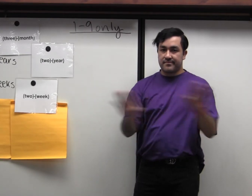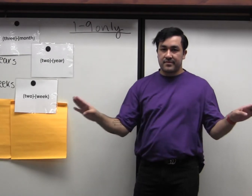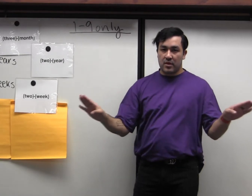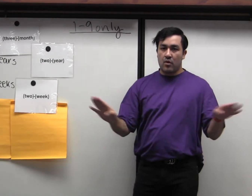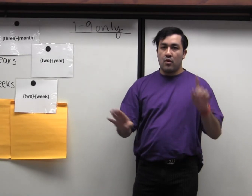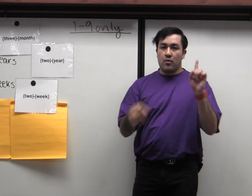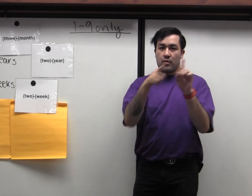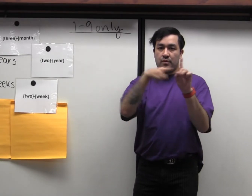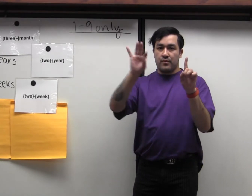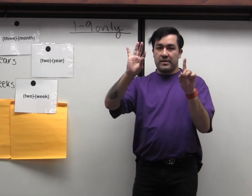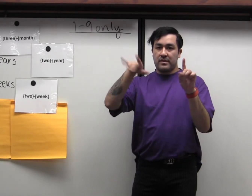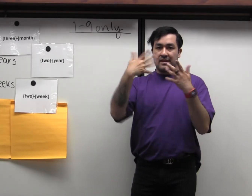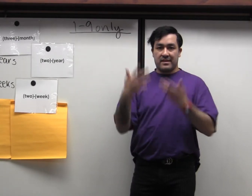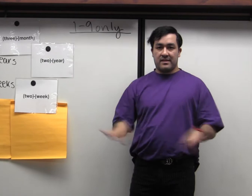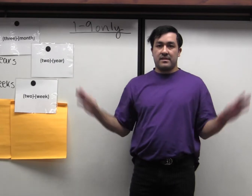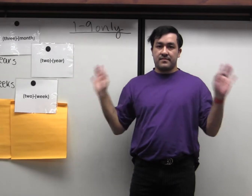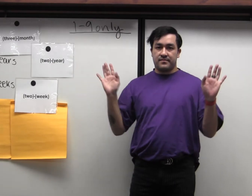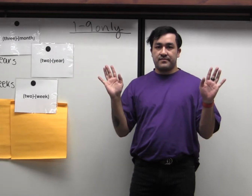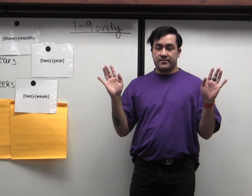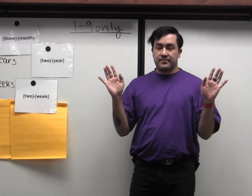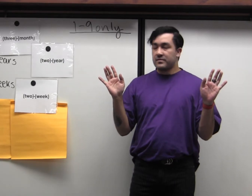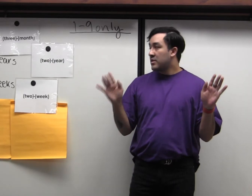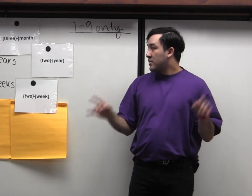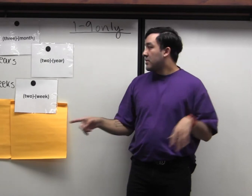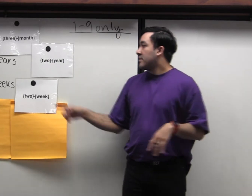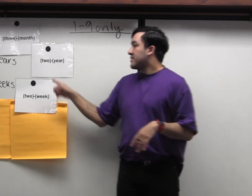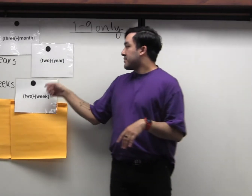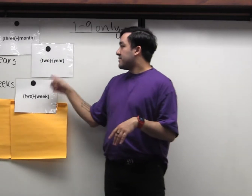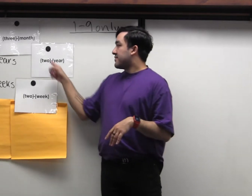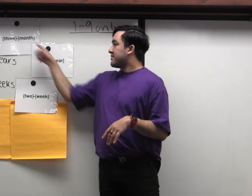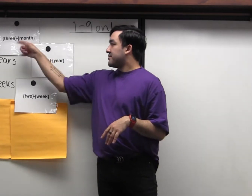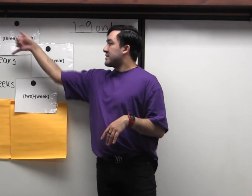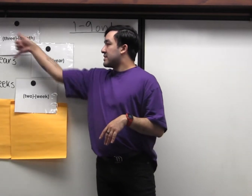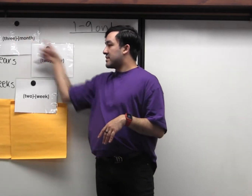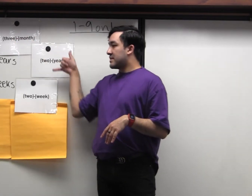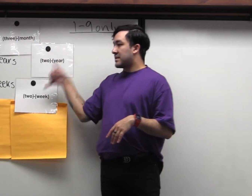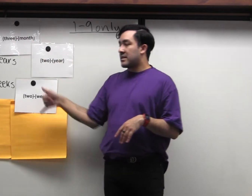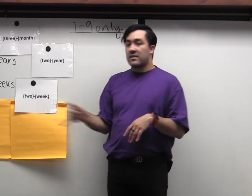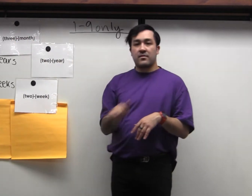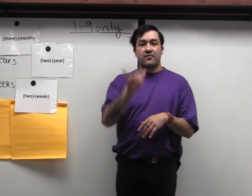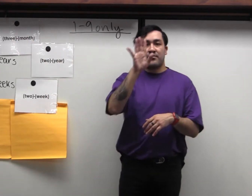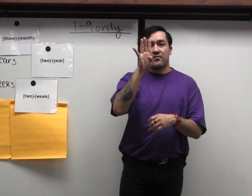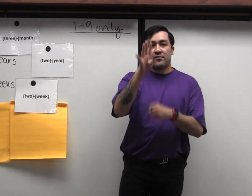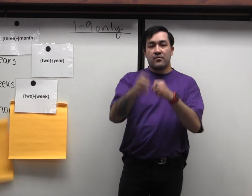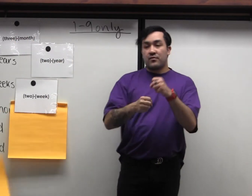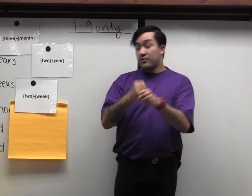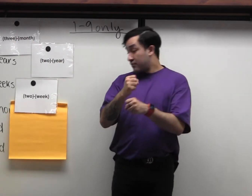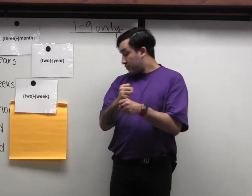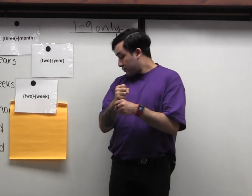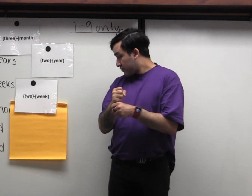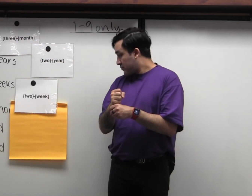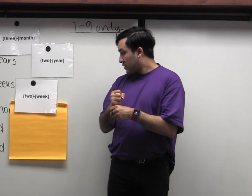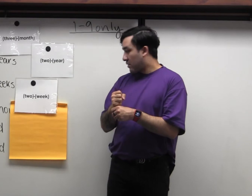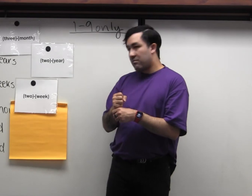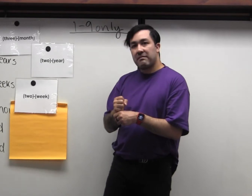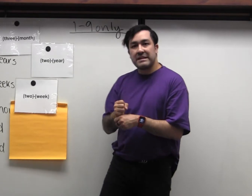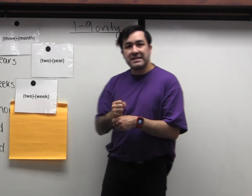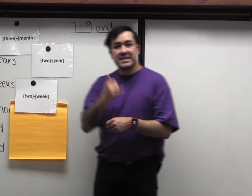work. That's a rule. It breaks the rule of the language. But all of these, perfectly acceptable 1 through 9